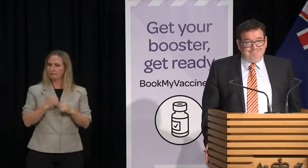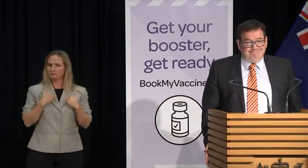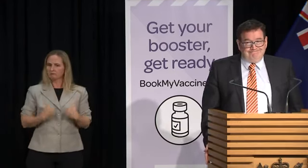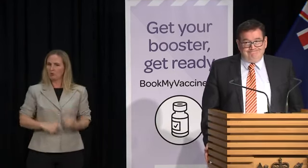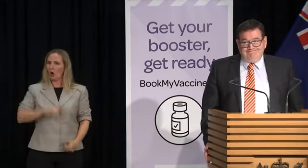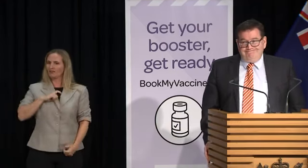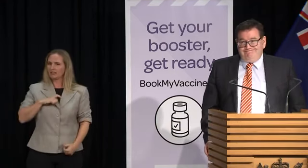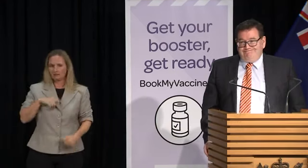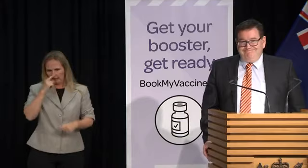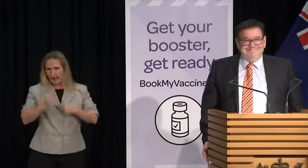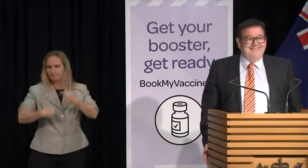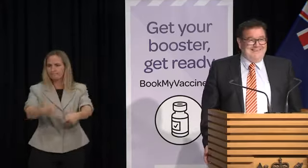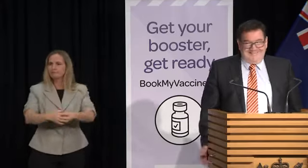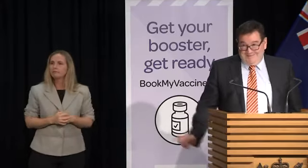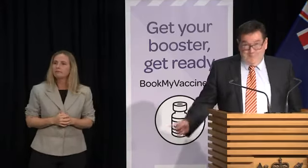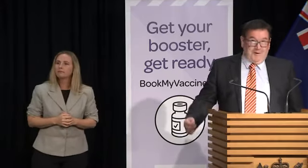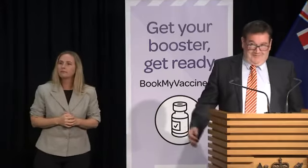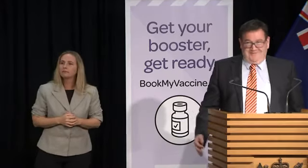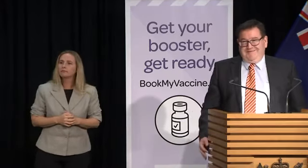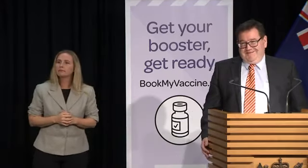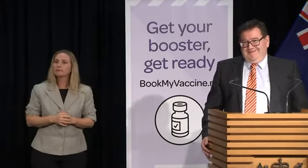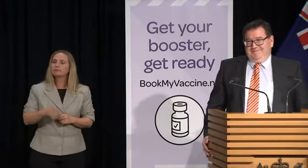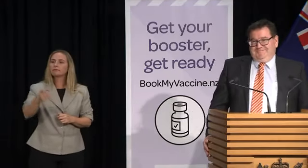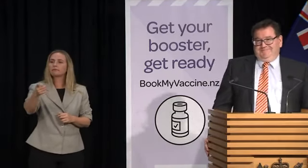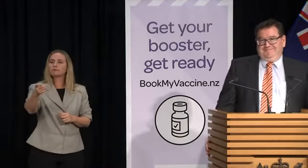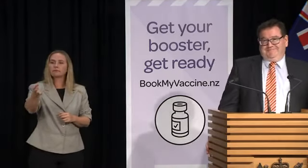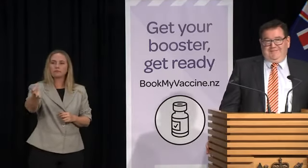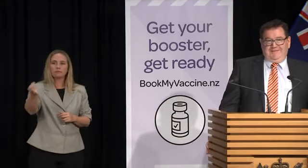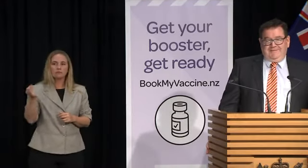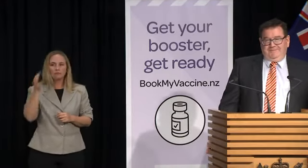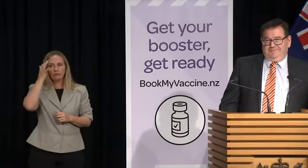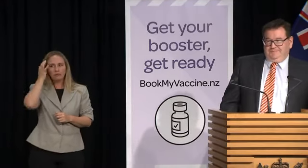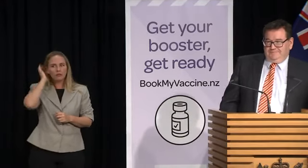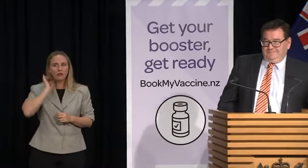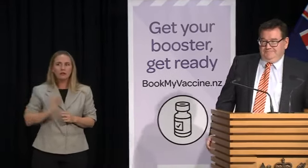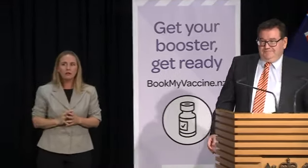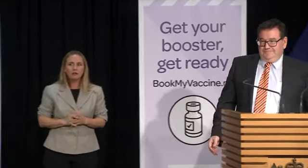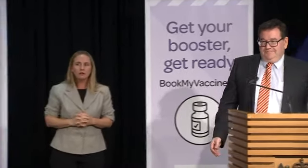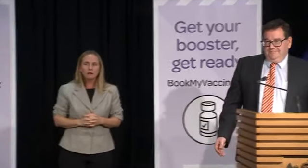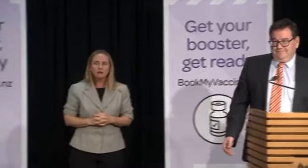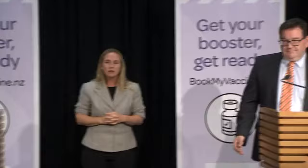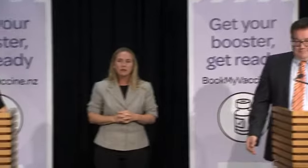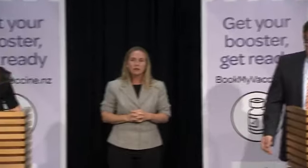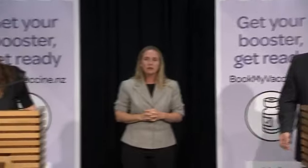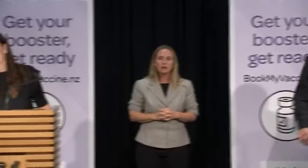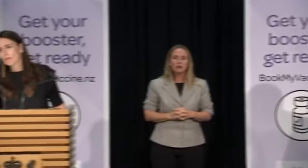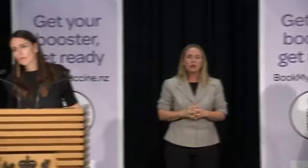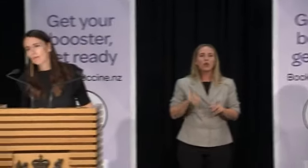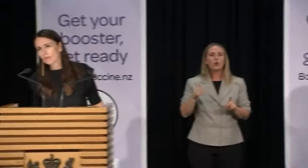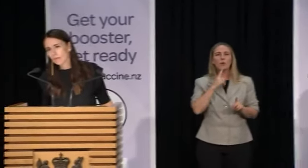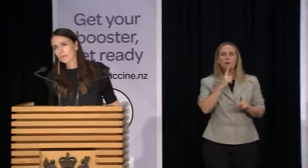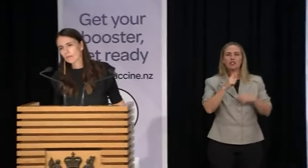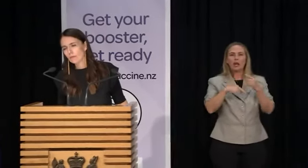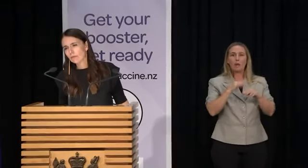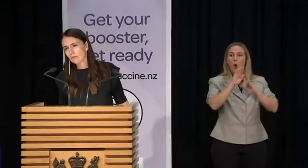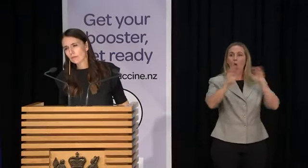Give me right in the middle. Thank you. So you mentioned earlier, Prime Minister, that you'll be looking overseas, obviously, as we move through Omicron wide. Are